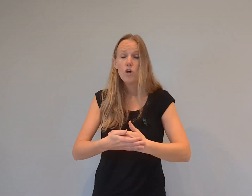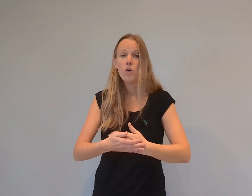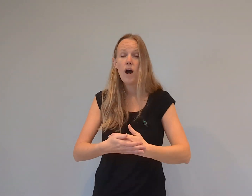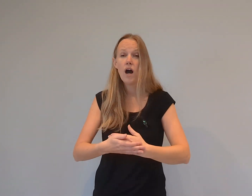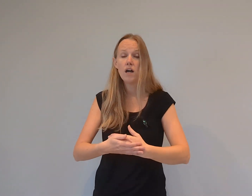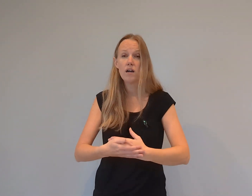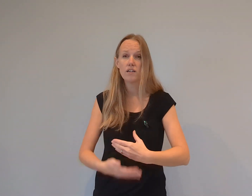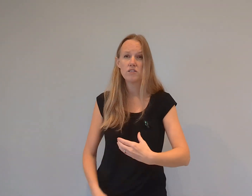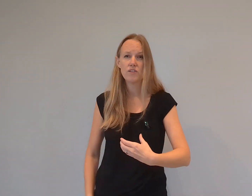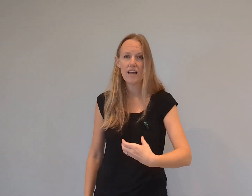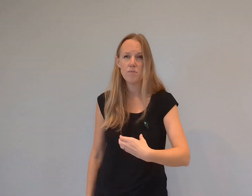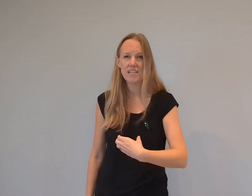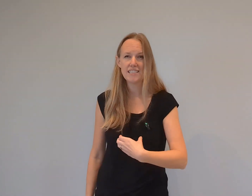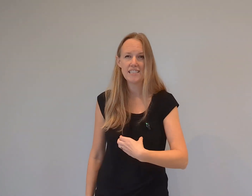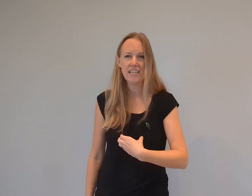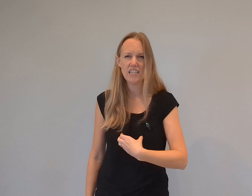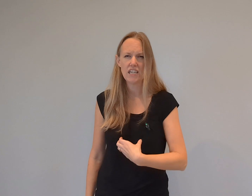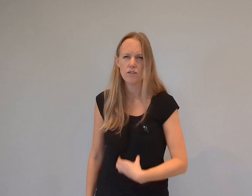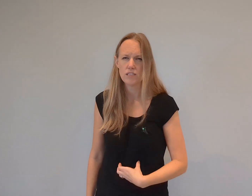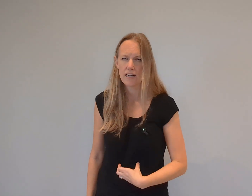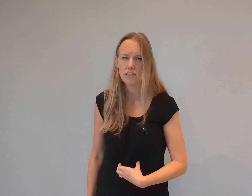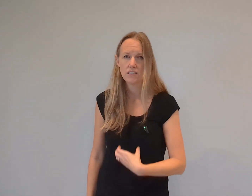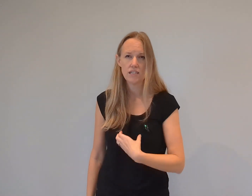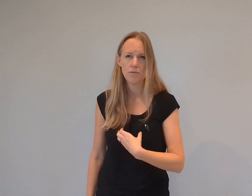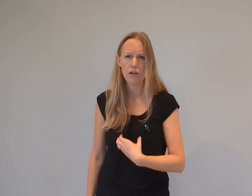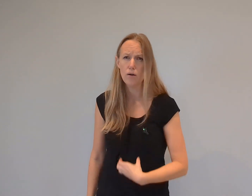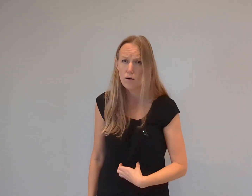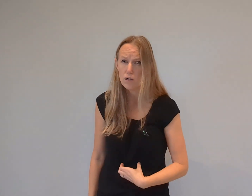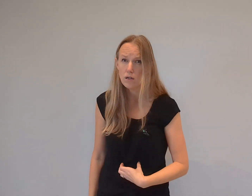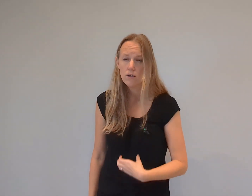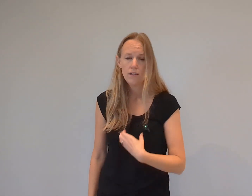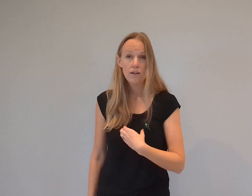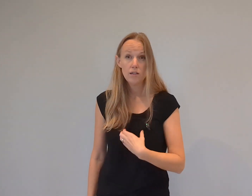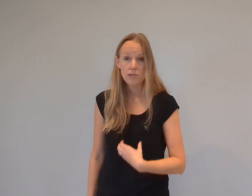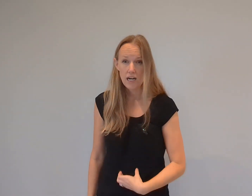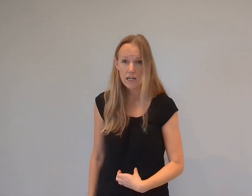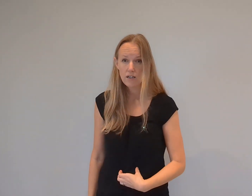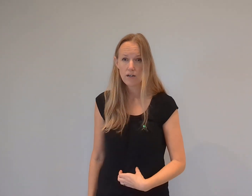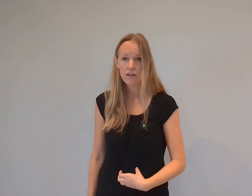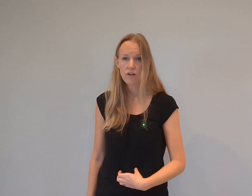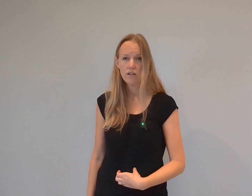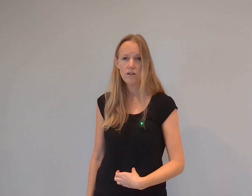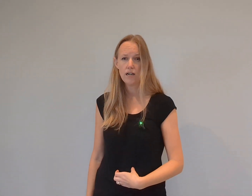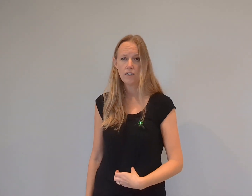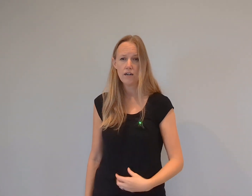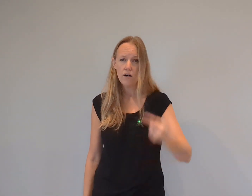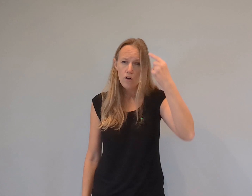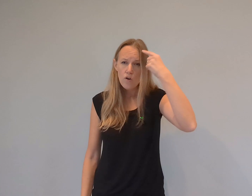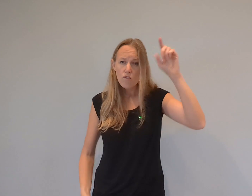who hunger. So for that, you make a C and you kind of go down to your stomach. Ugh, I'm hungry. For all who hunger.